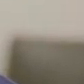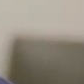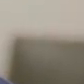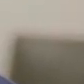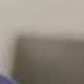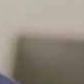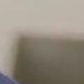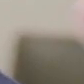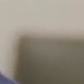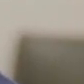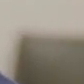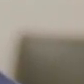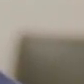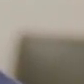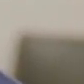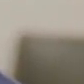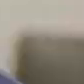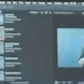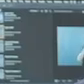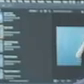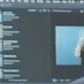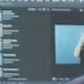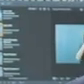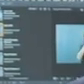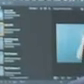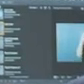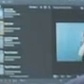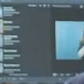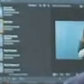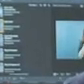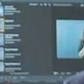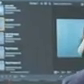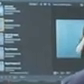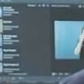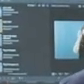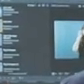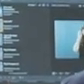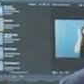more of the story, then she would probably have loved it even more.